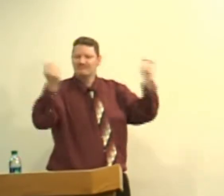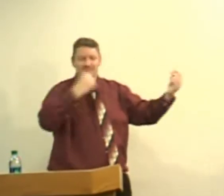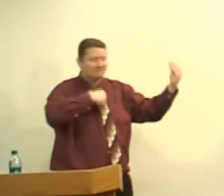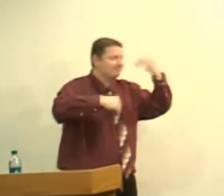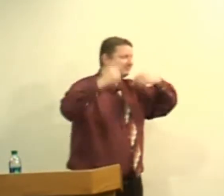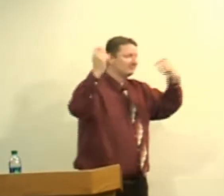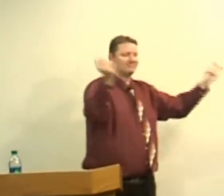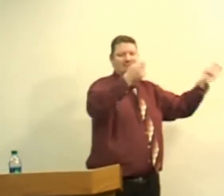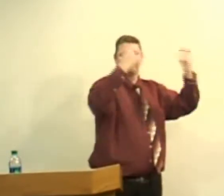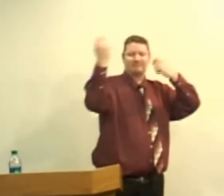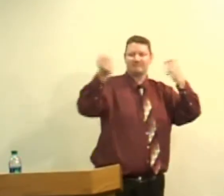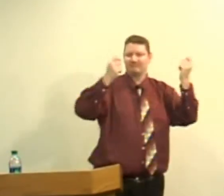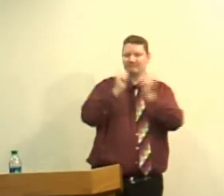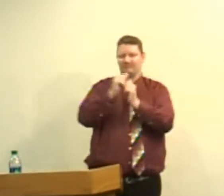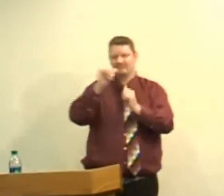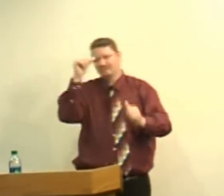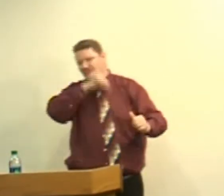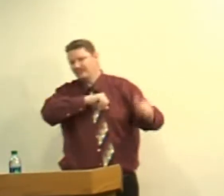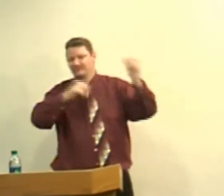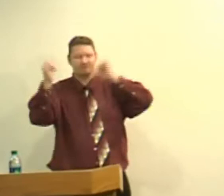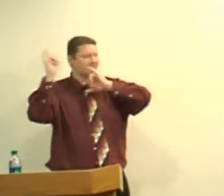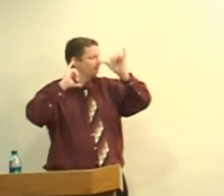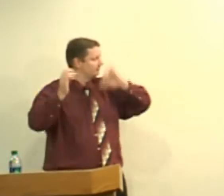They had revelries that were like drunken feasts.